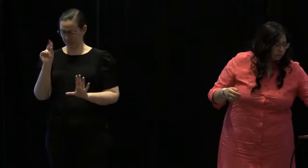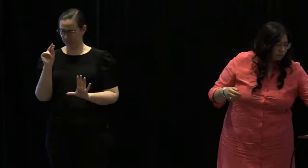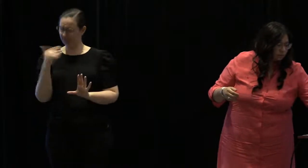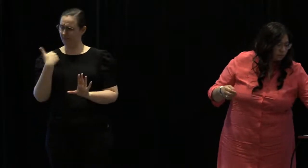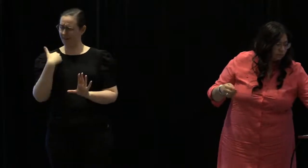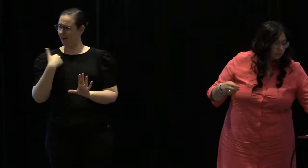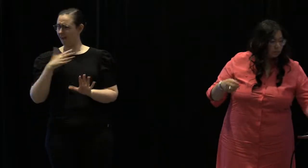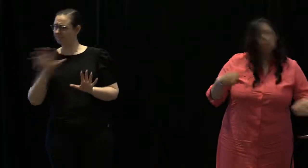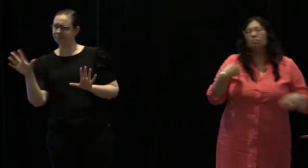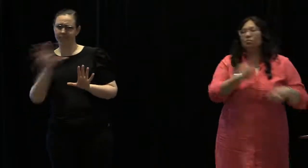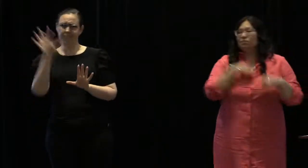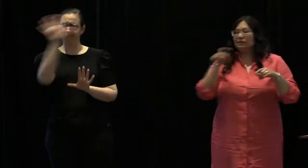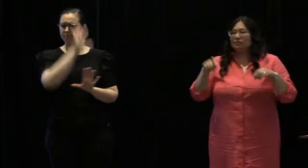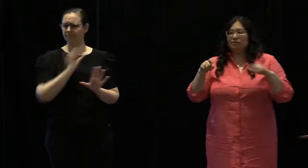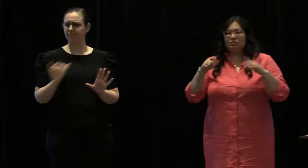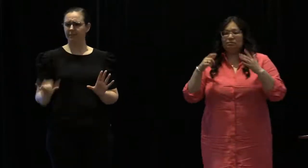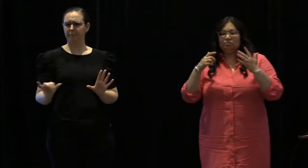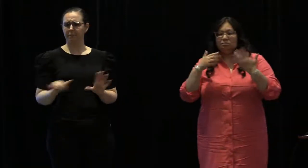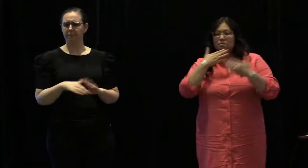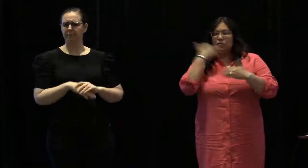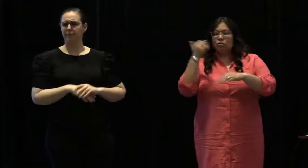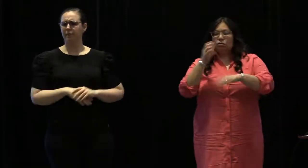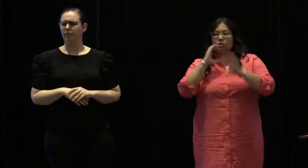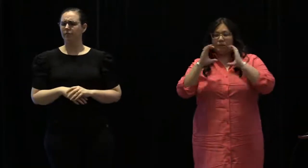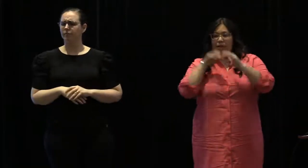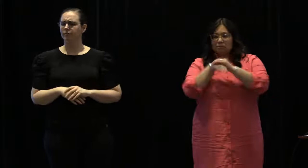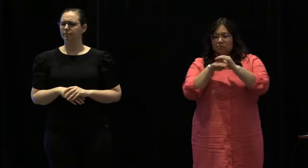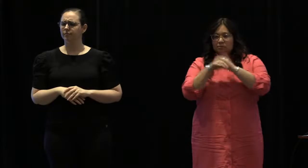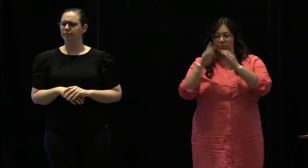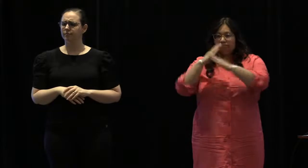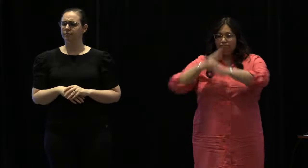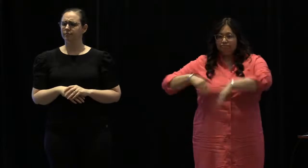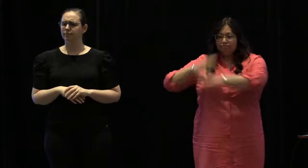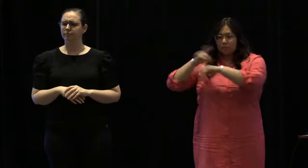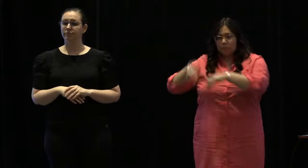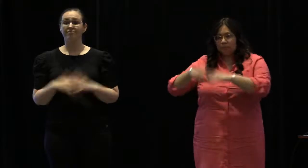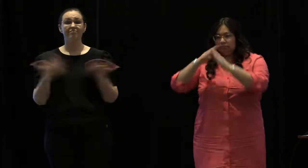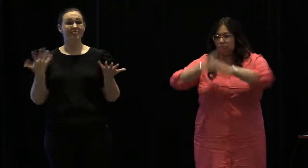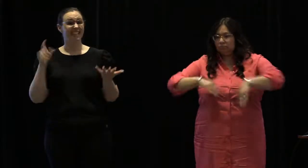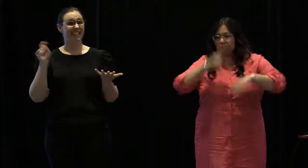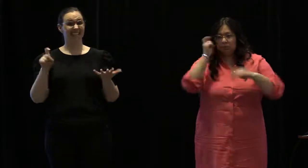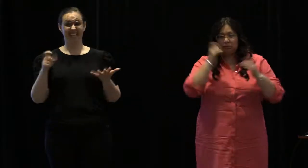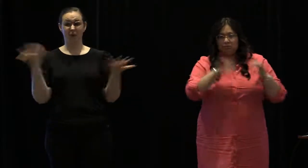it's not always easy to have access. Access is often based in the Lower Mainland.